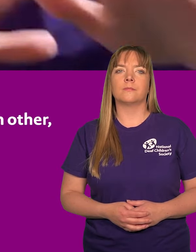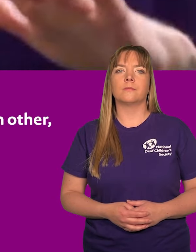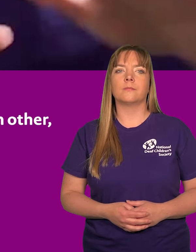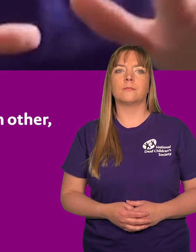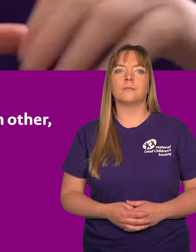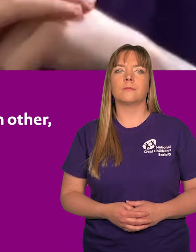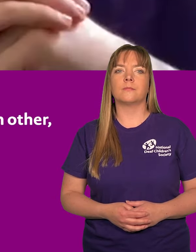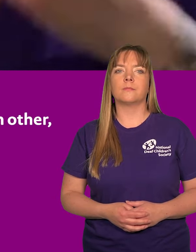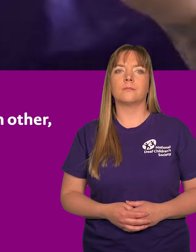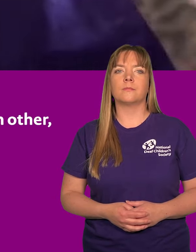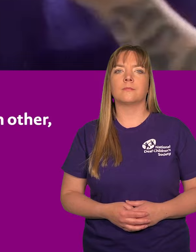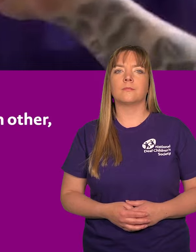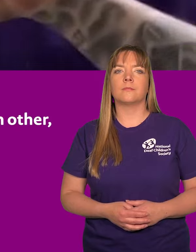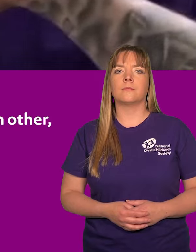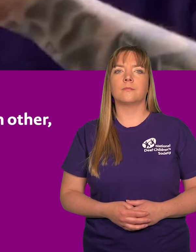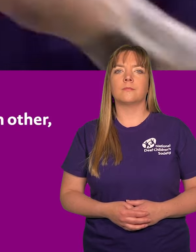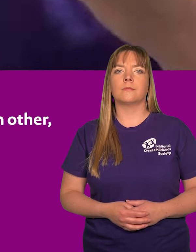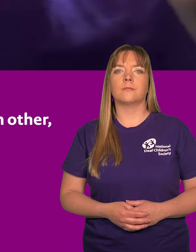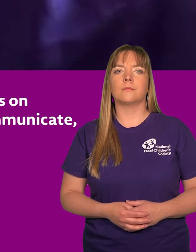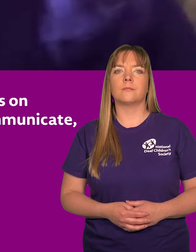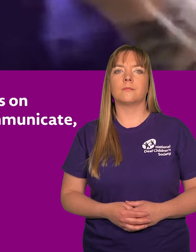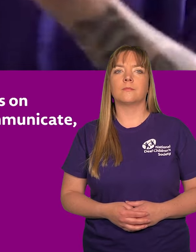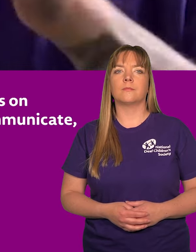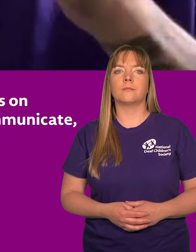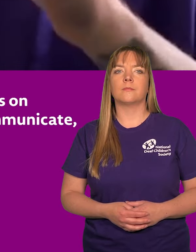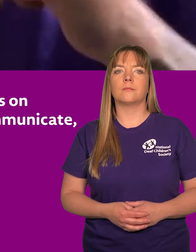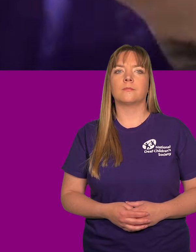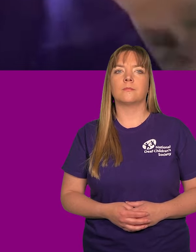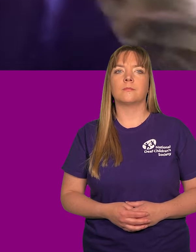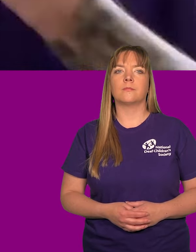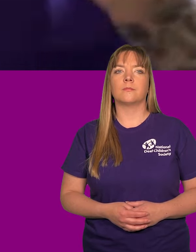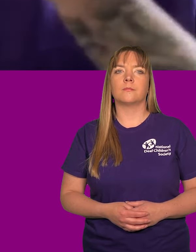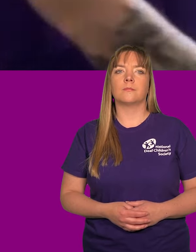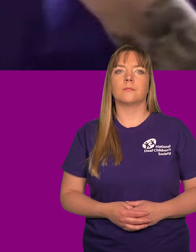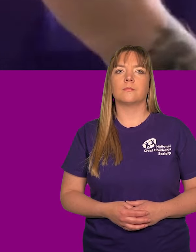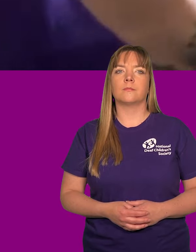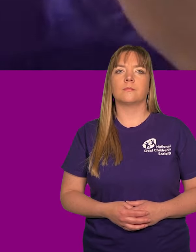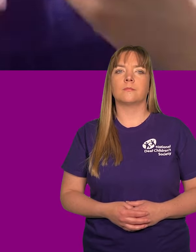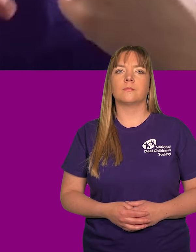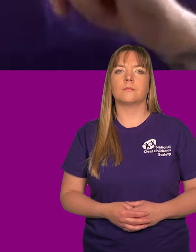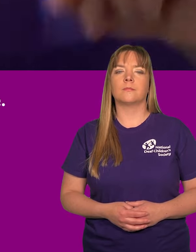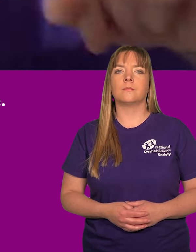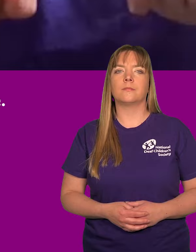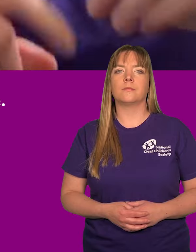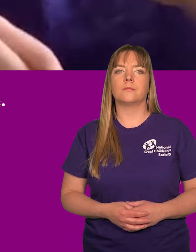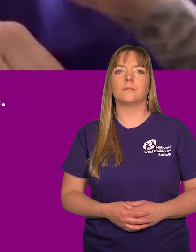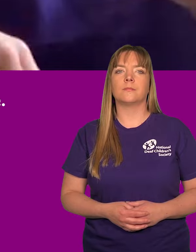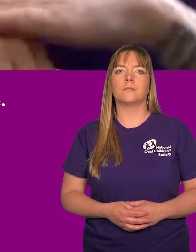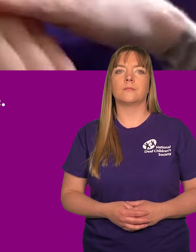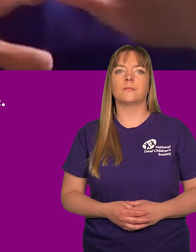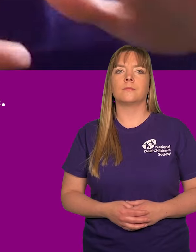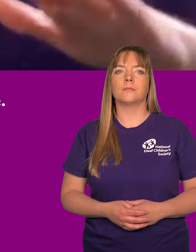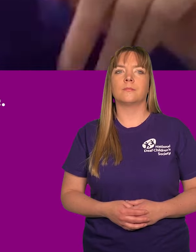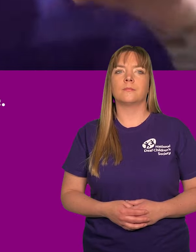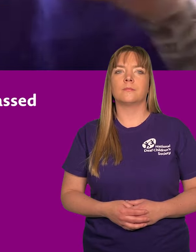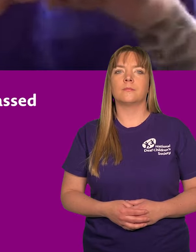notes to each other, or even write notes on your phone to communicate, or allow them to lip read you. Just take your time. And